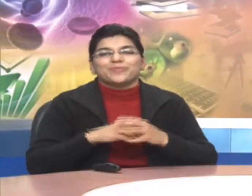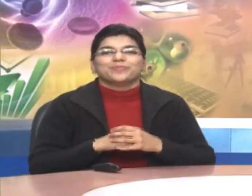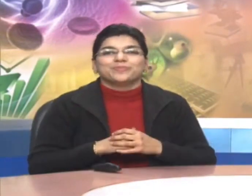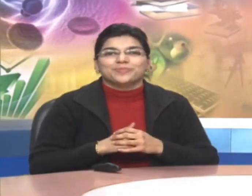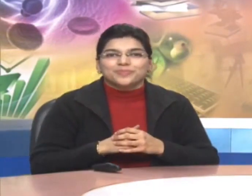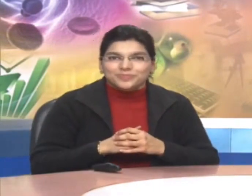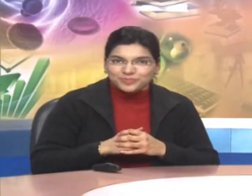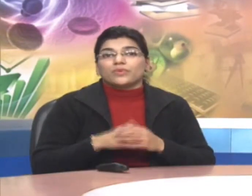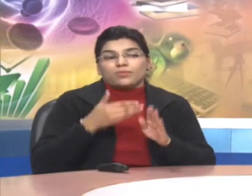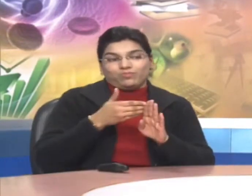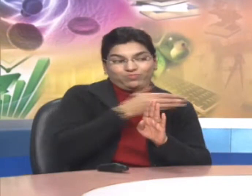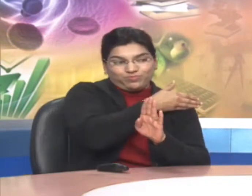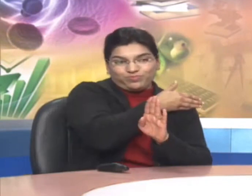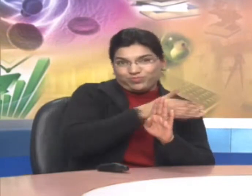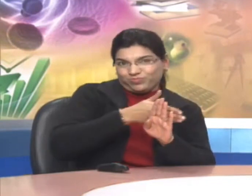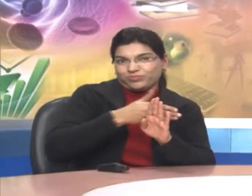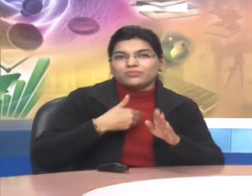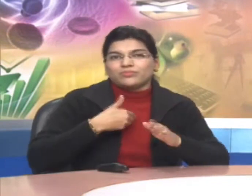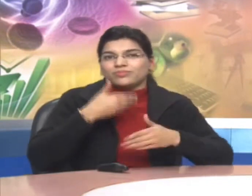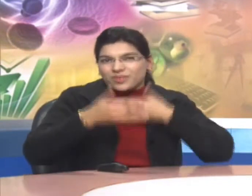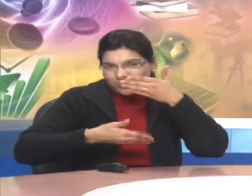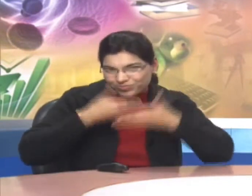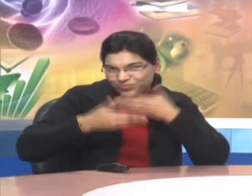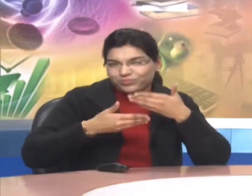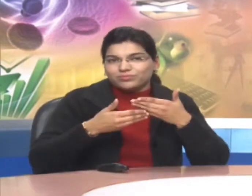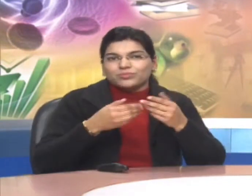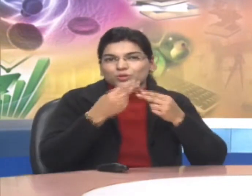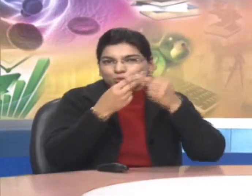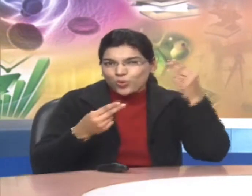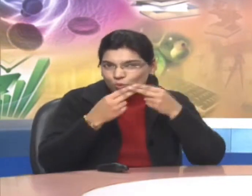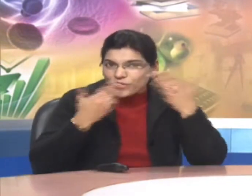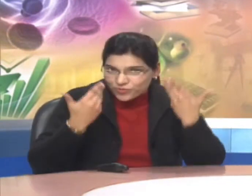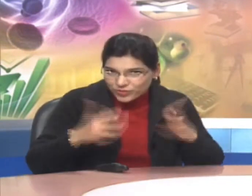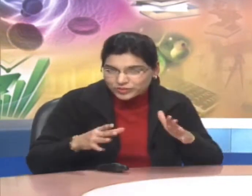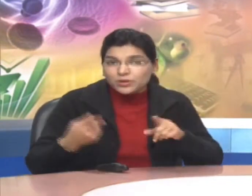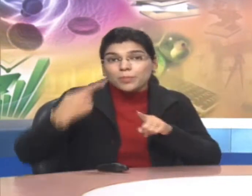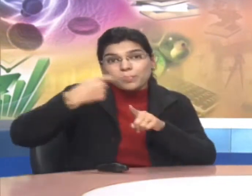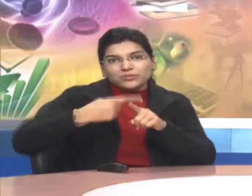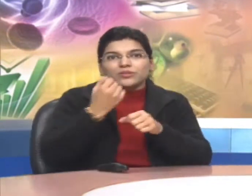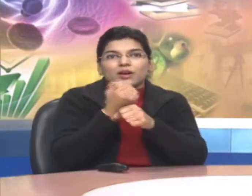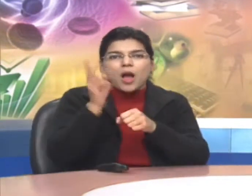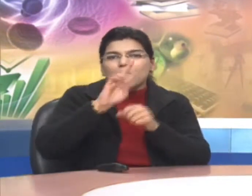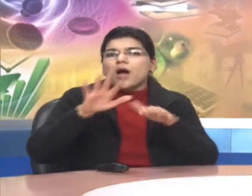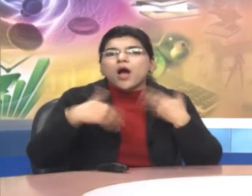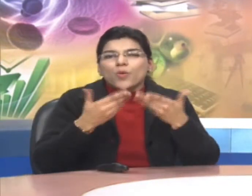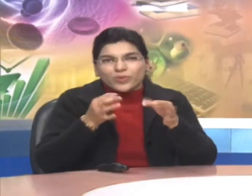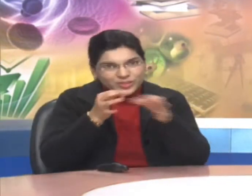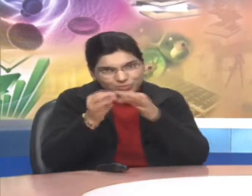I hope everything that I have taught you today You learnt well